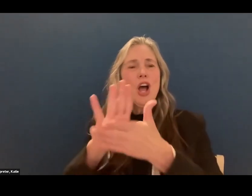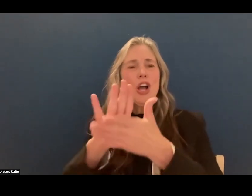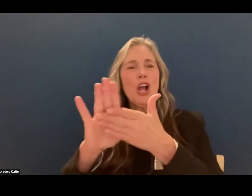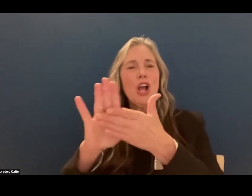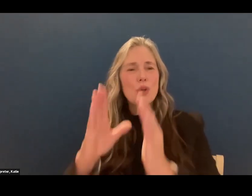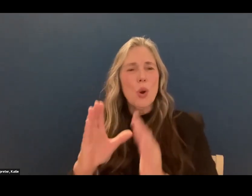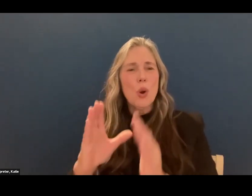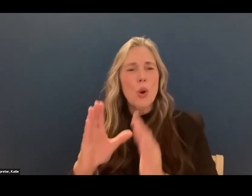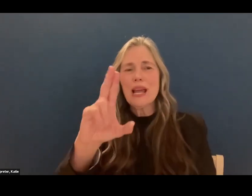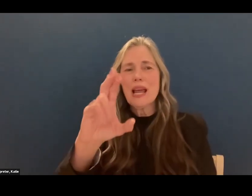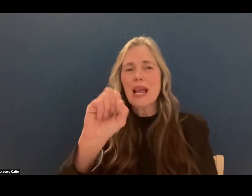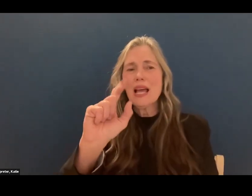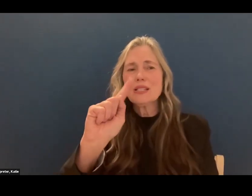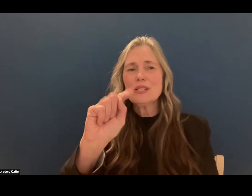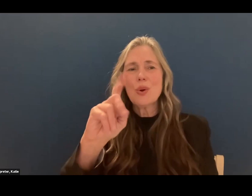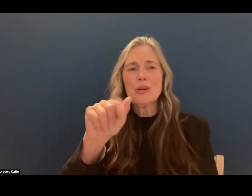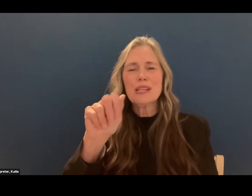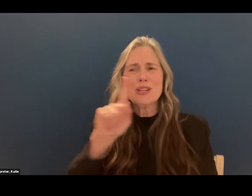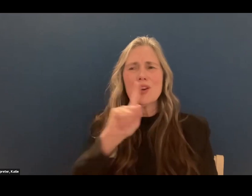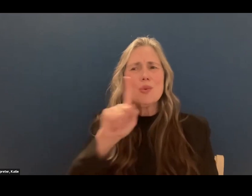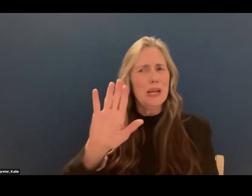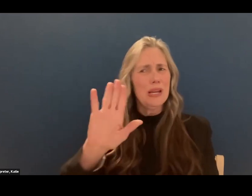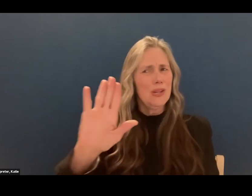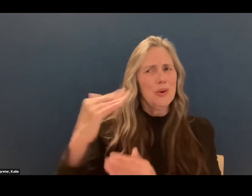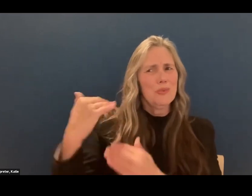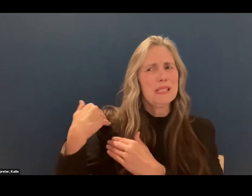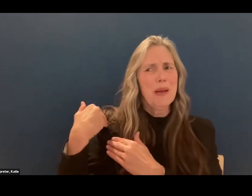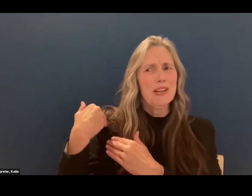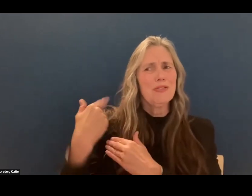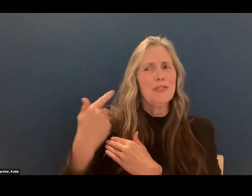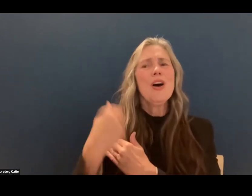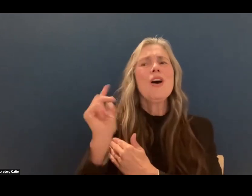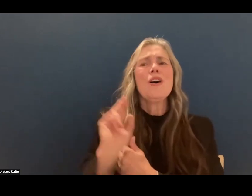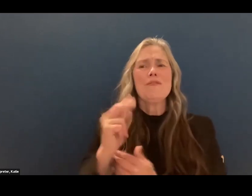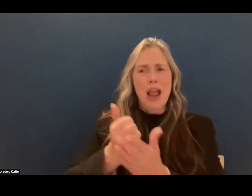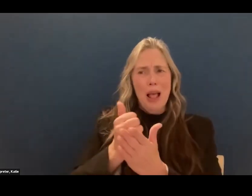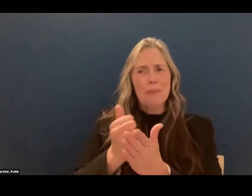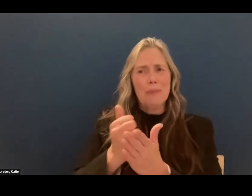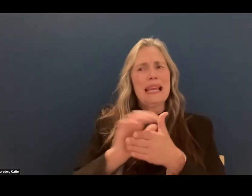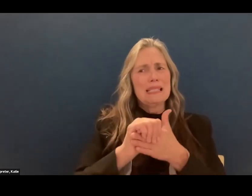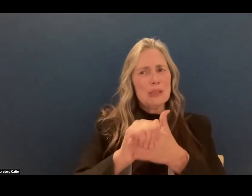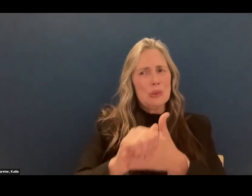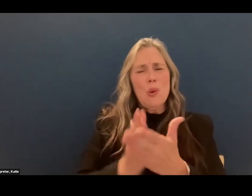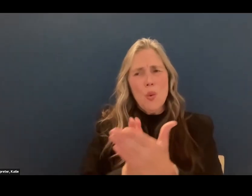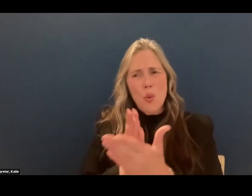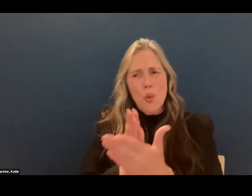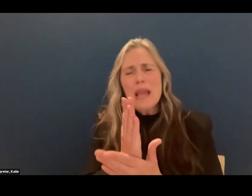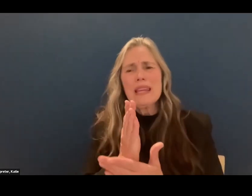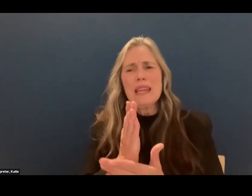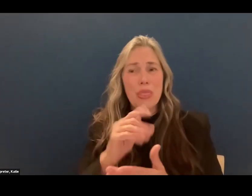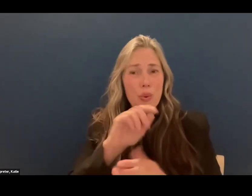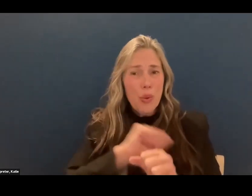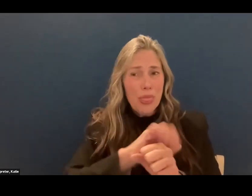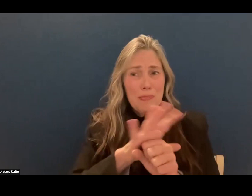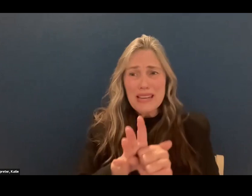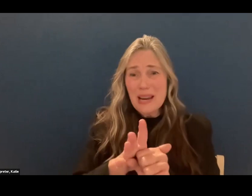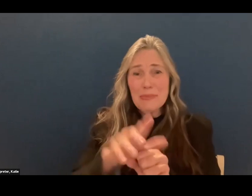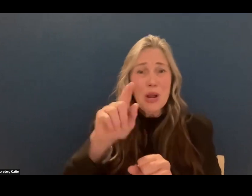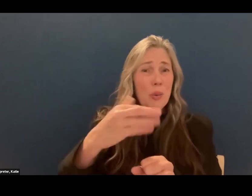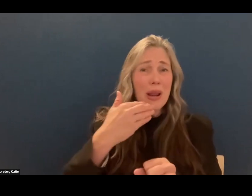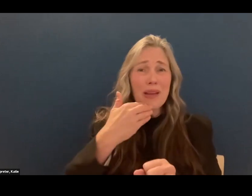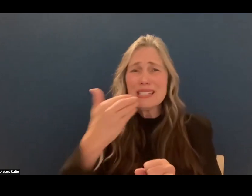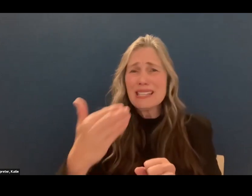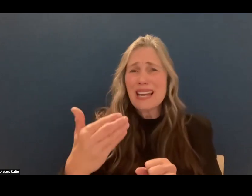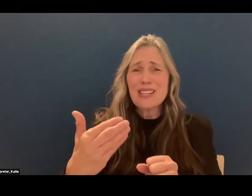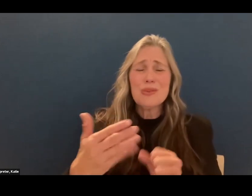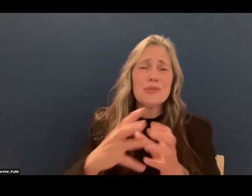so I'm glad that we get to honor you, and there is no thanks great enough. And just